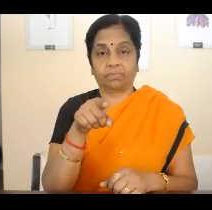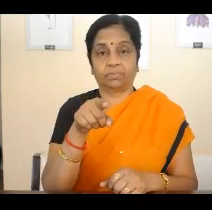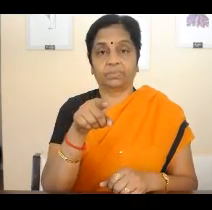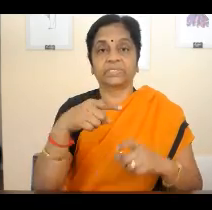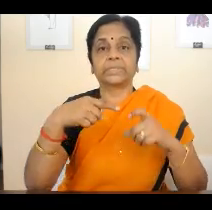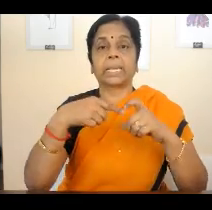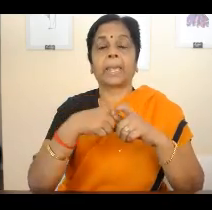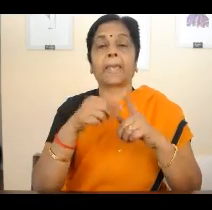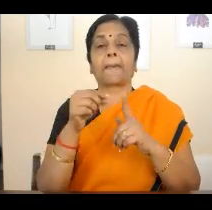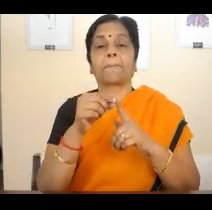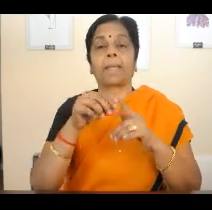epilepsy,